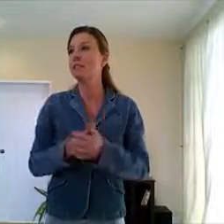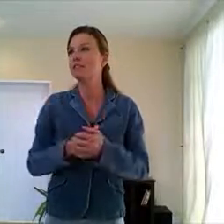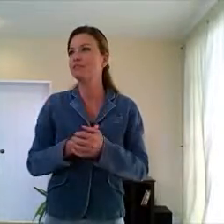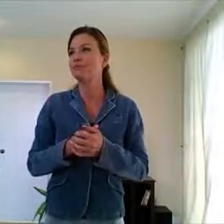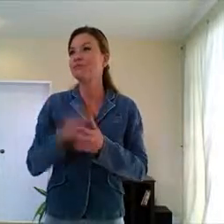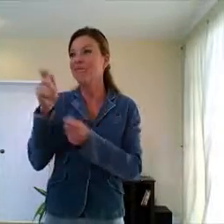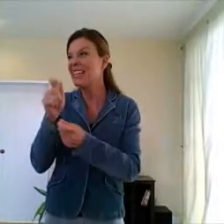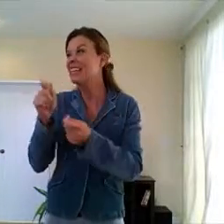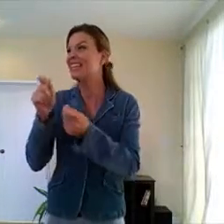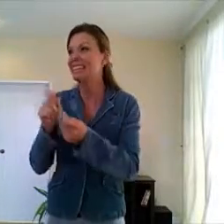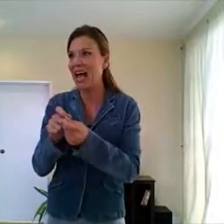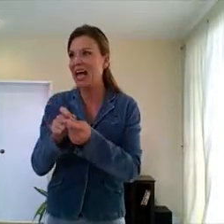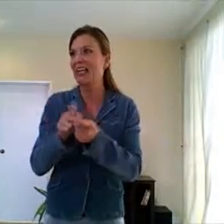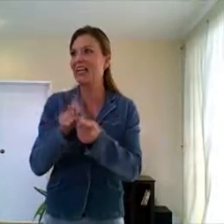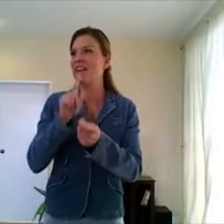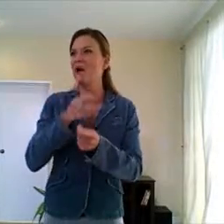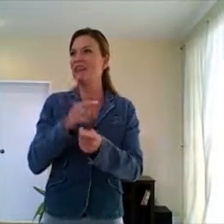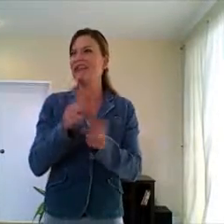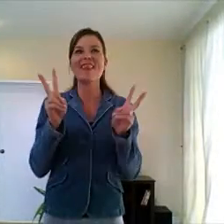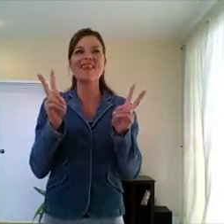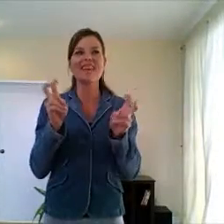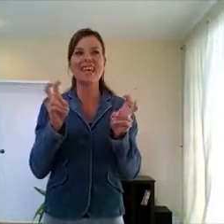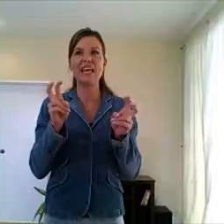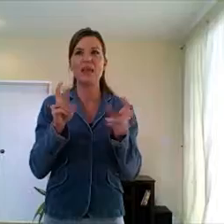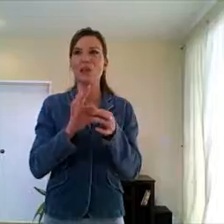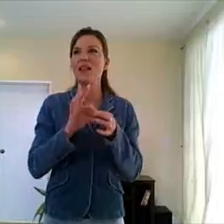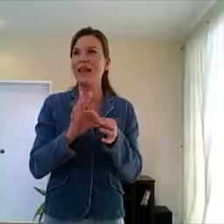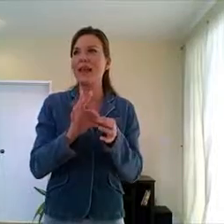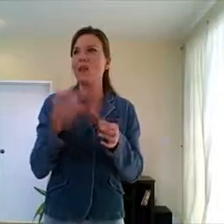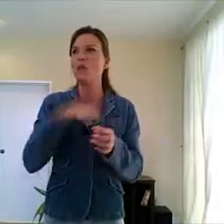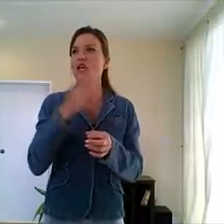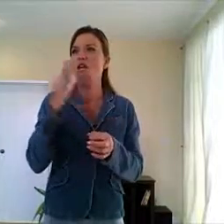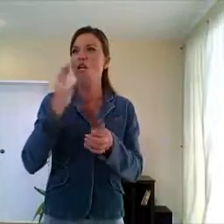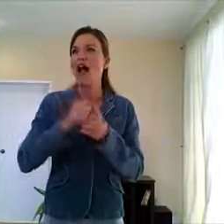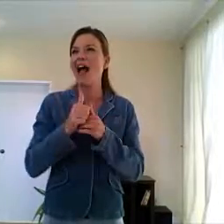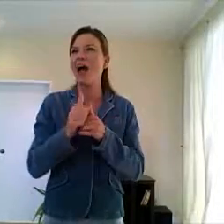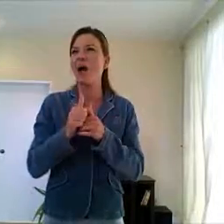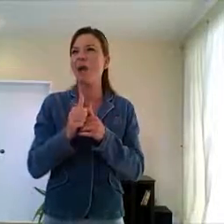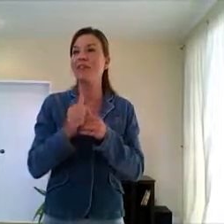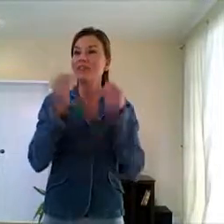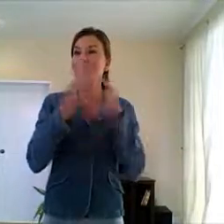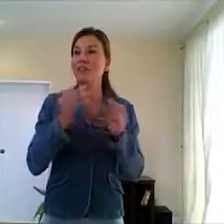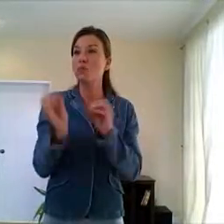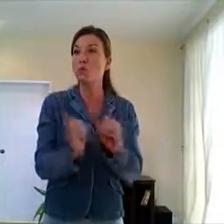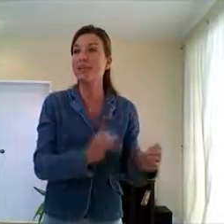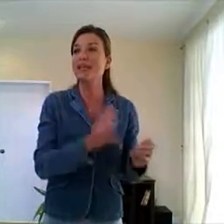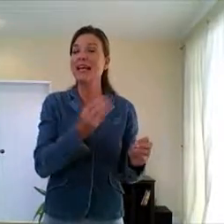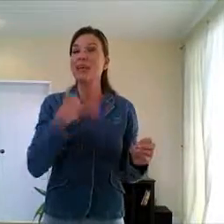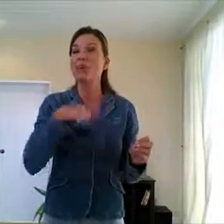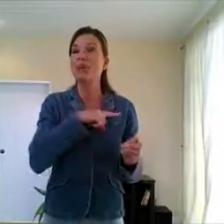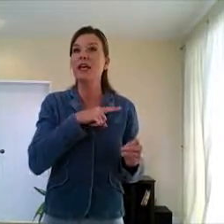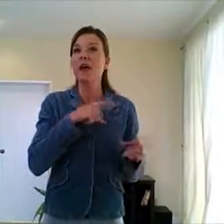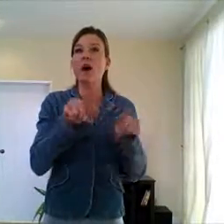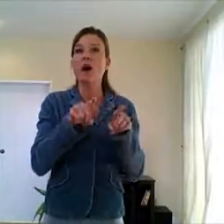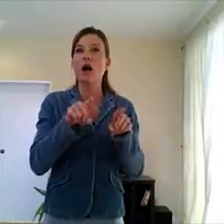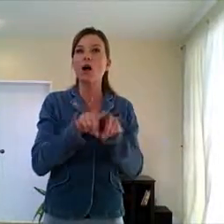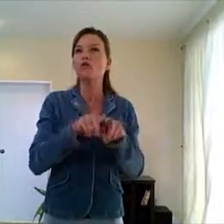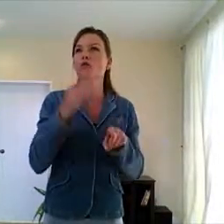exactly. There was a theme to it. We knew how the information was organized, and we also knew how to focus. We knew what the task